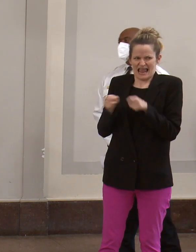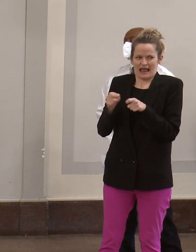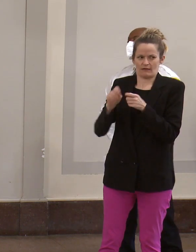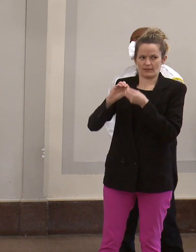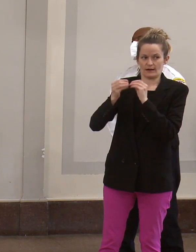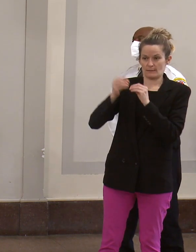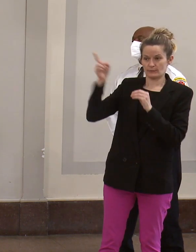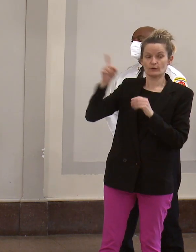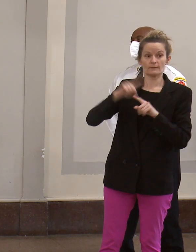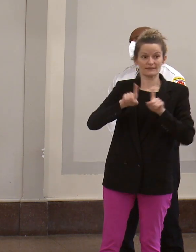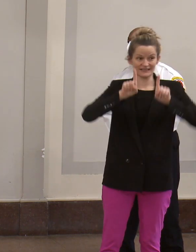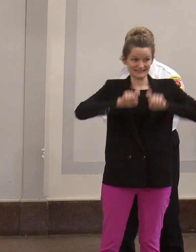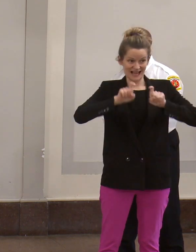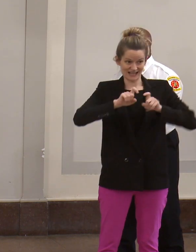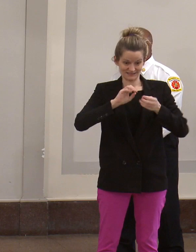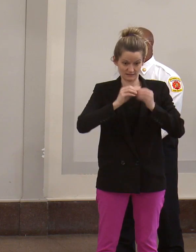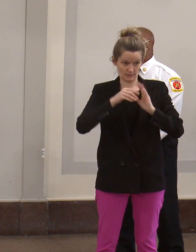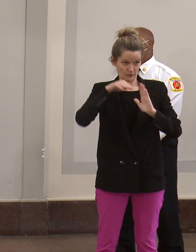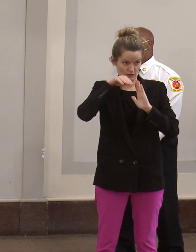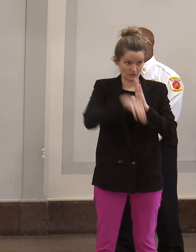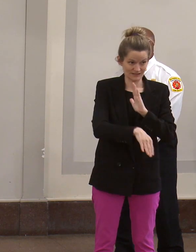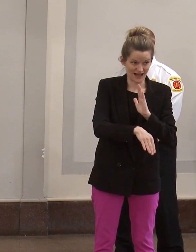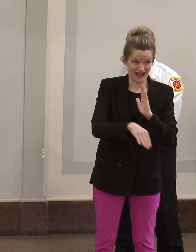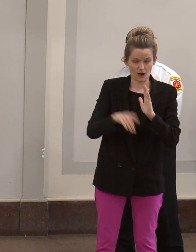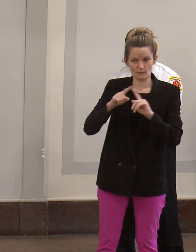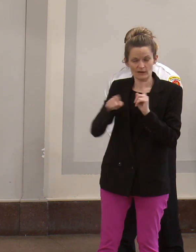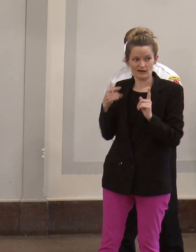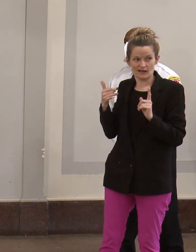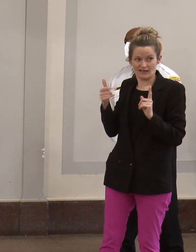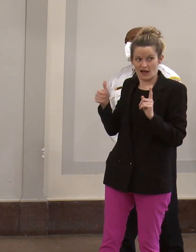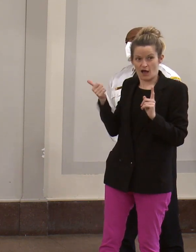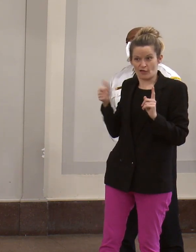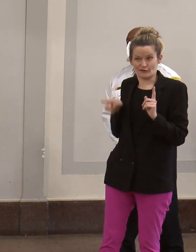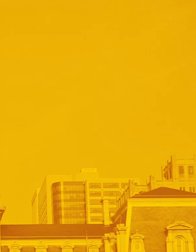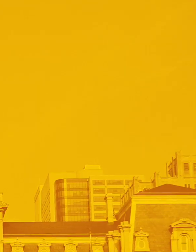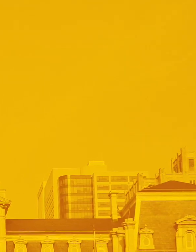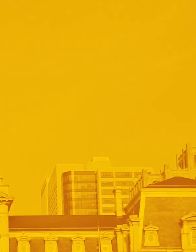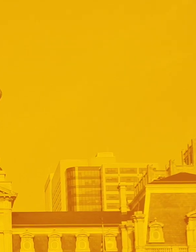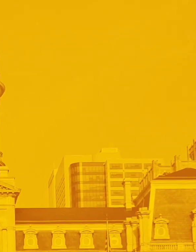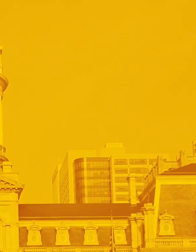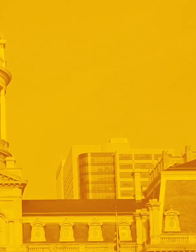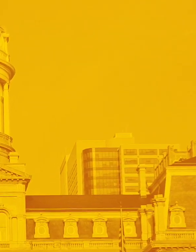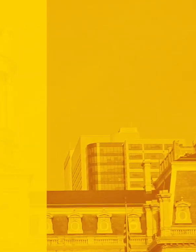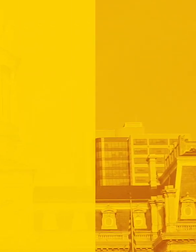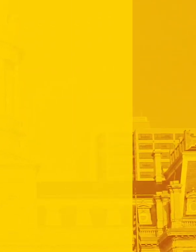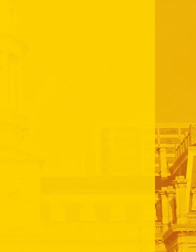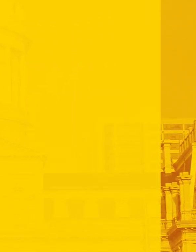so I think it's just a matter of kind of ramping back up to where we were in the spring. Thank you. Thanks. Thank you.